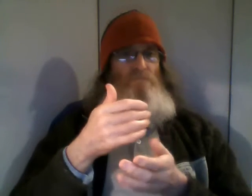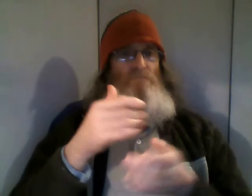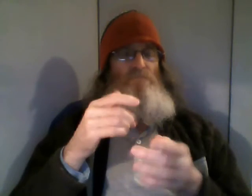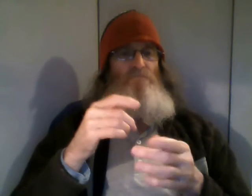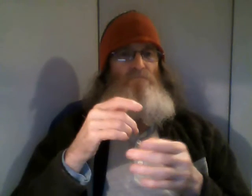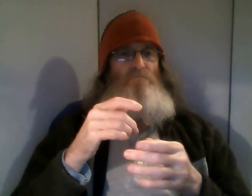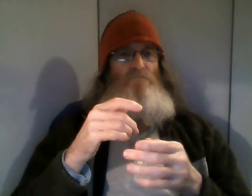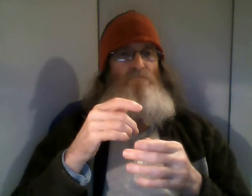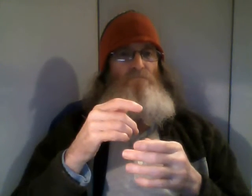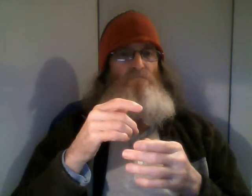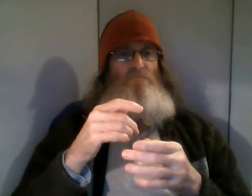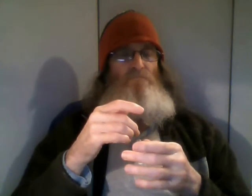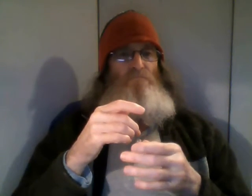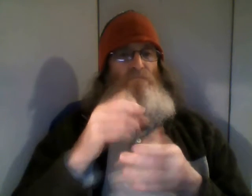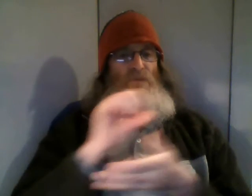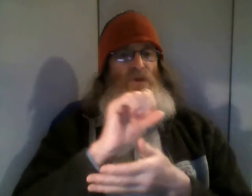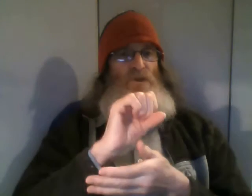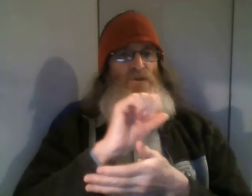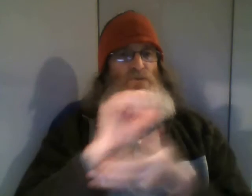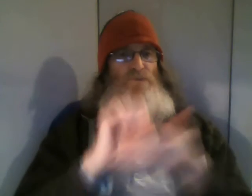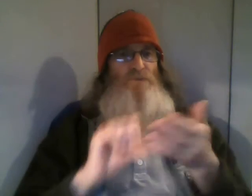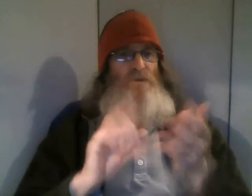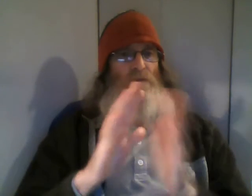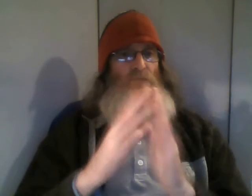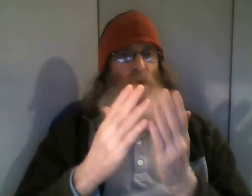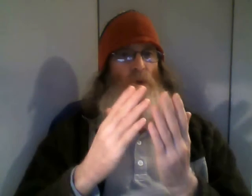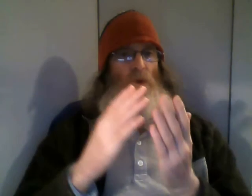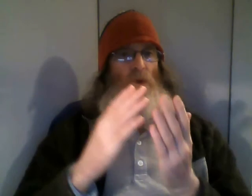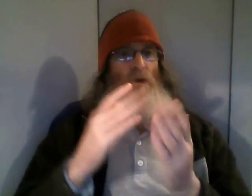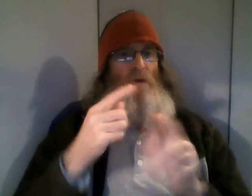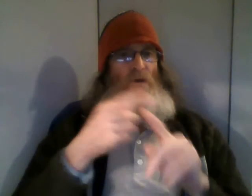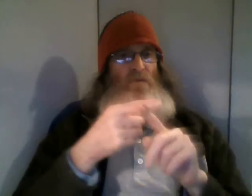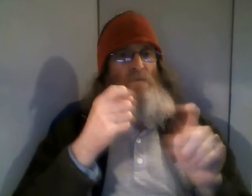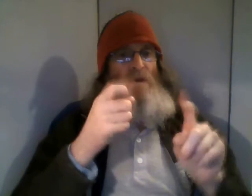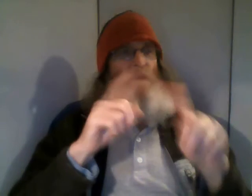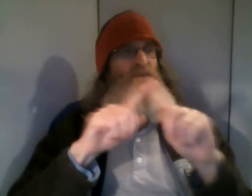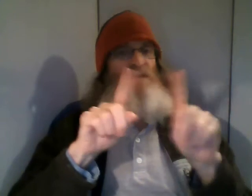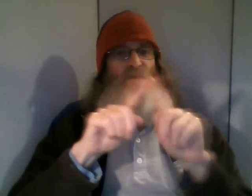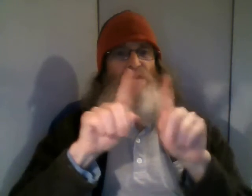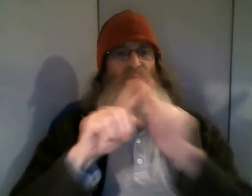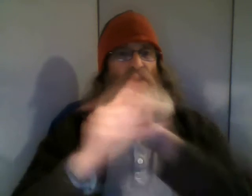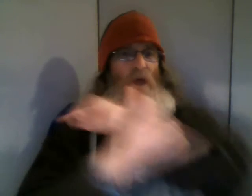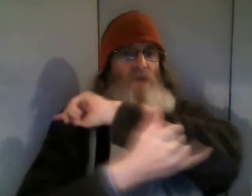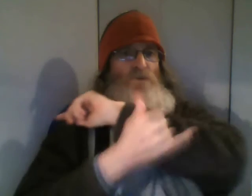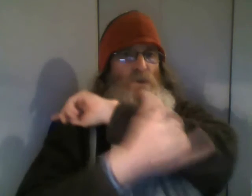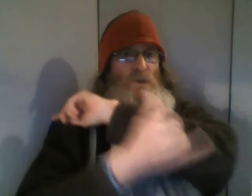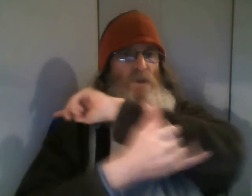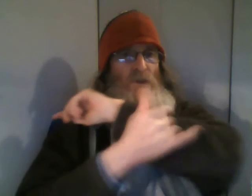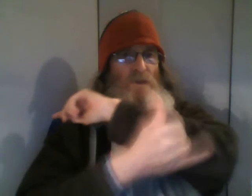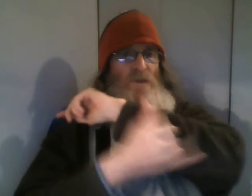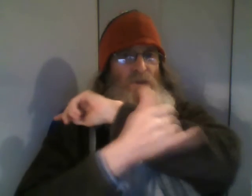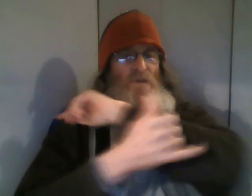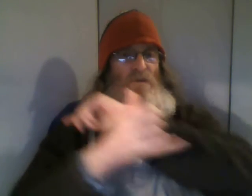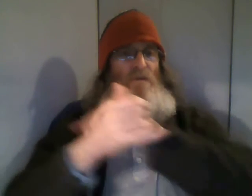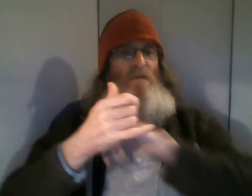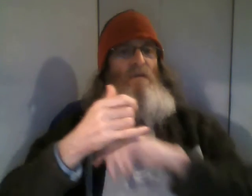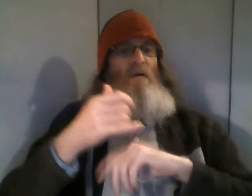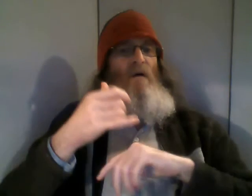thing. It makes his body temperature have to drop below 32 degrees. Is your little baby? A baby? A match? I